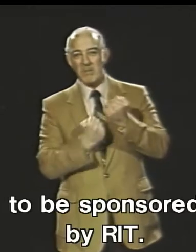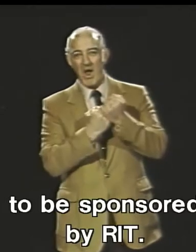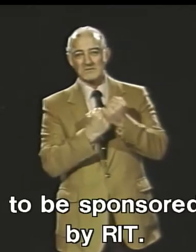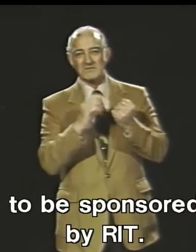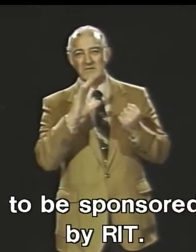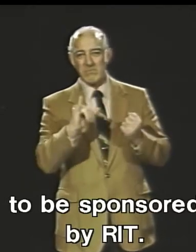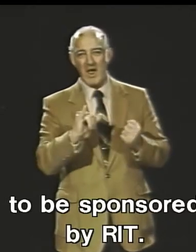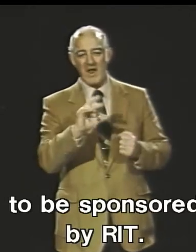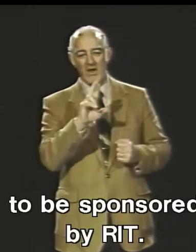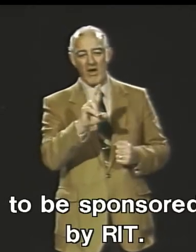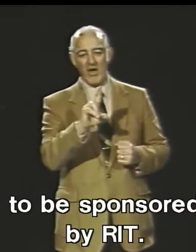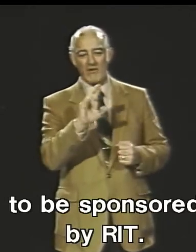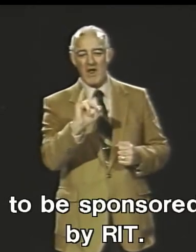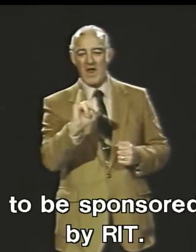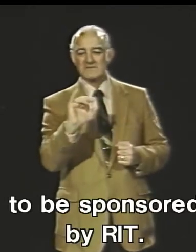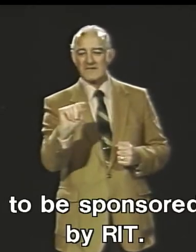to be sponsored by RIT.